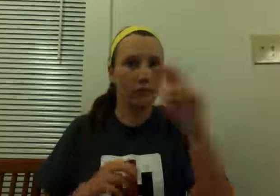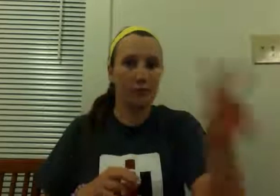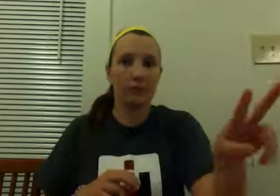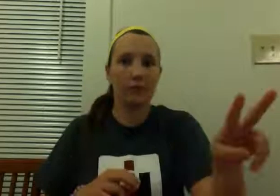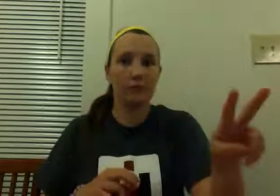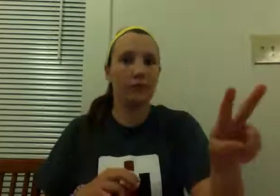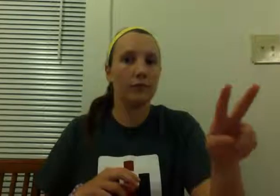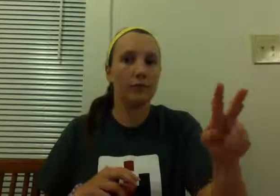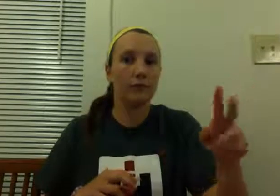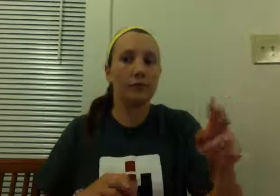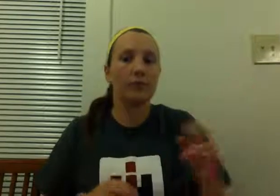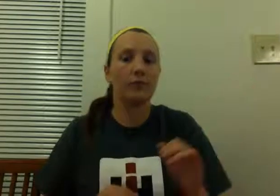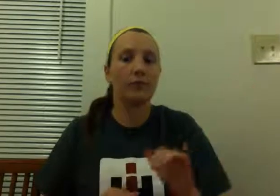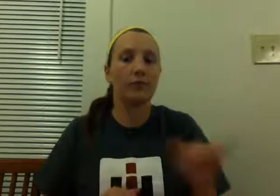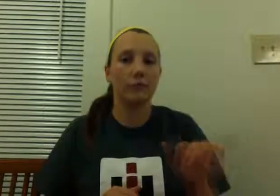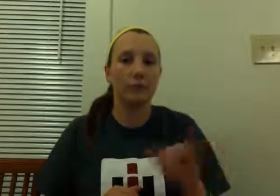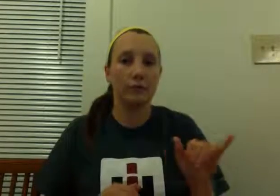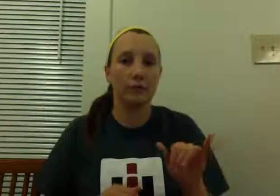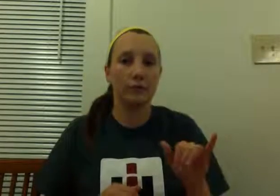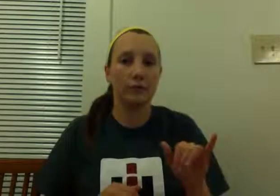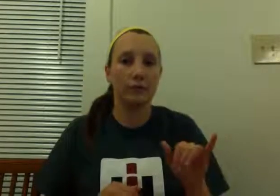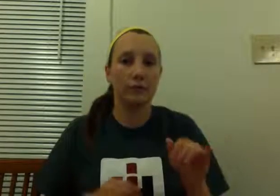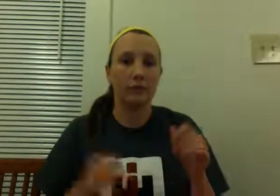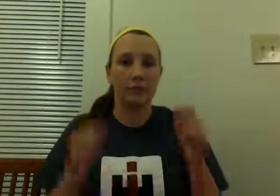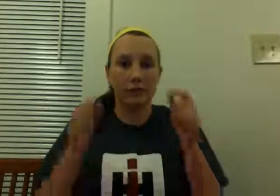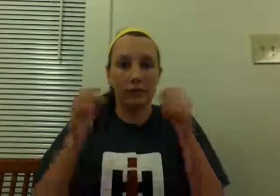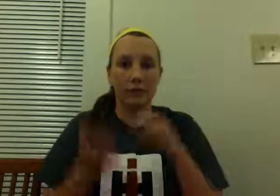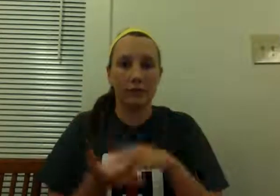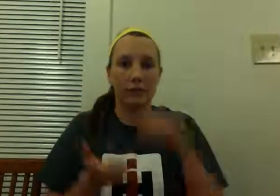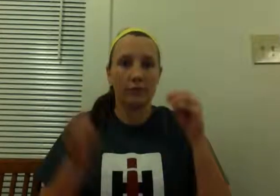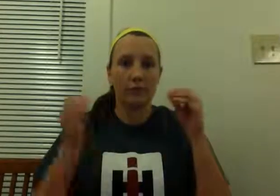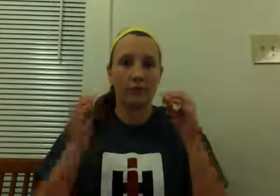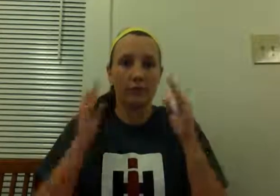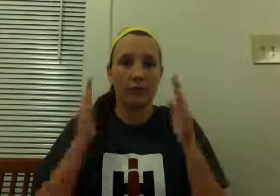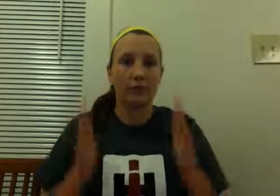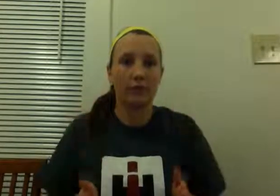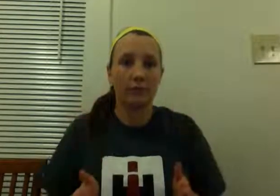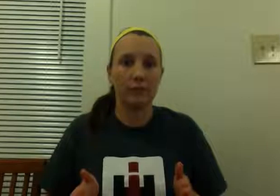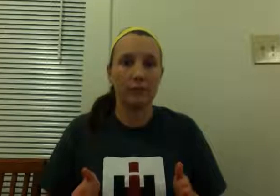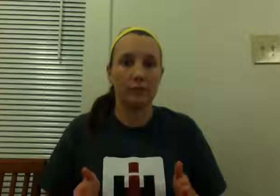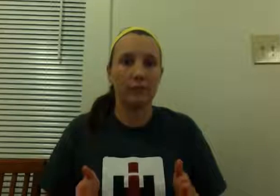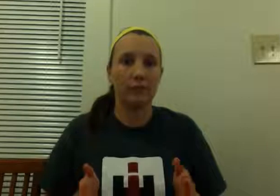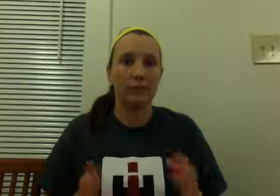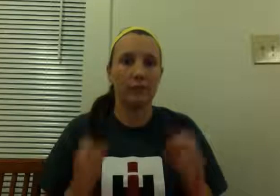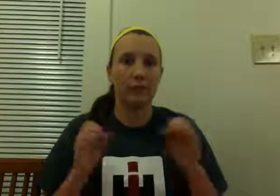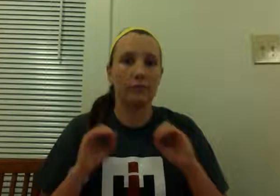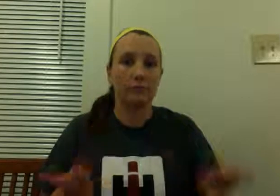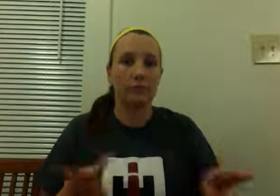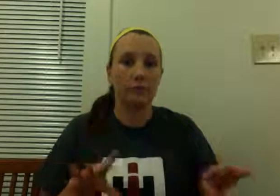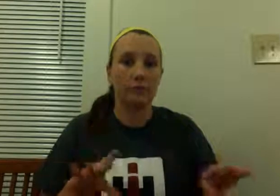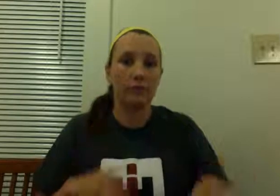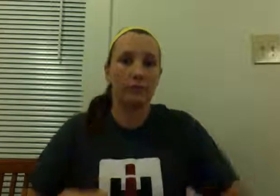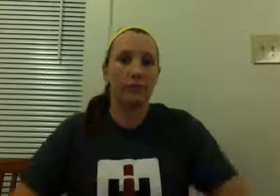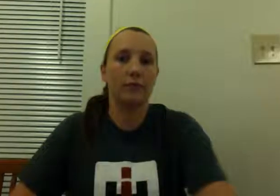chopped. We've got a dance. We're going to find meat. We're going to find to find